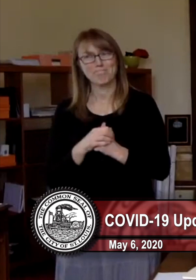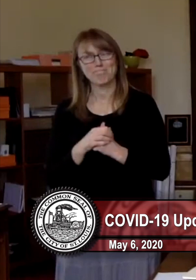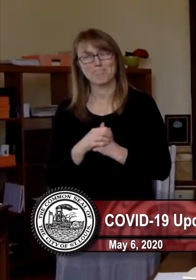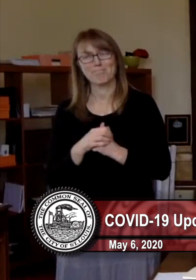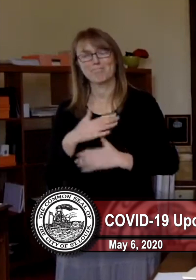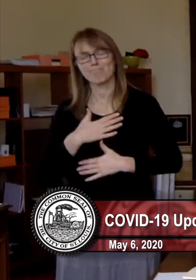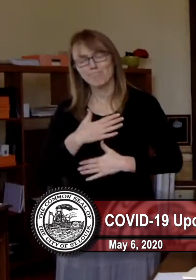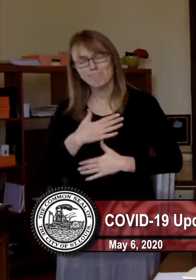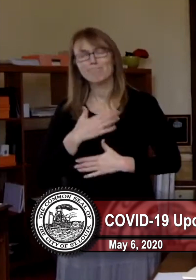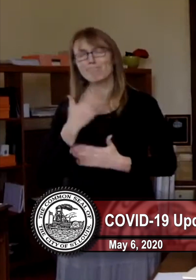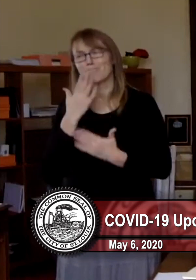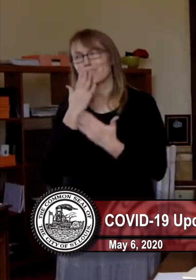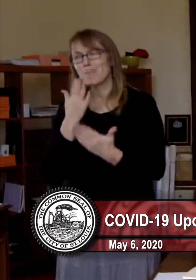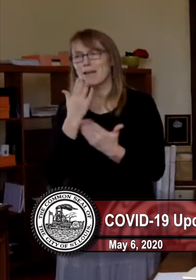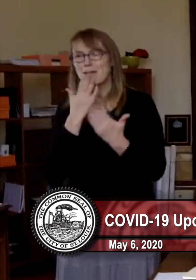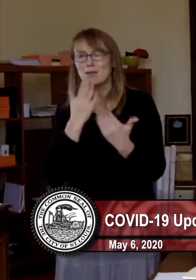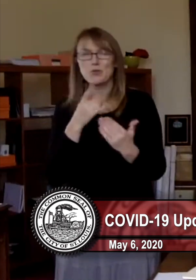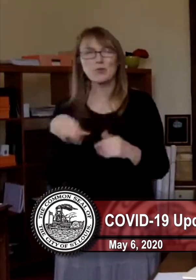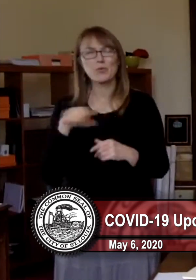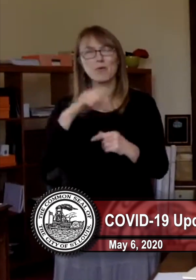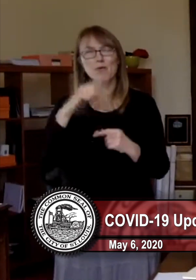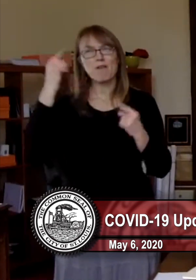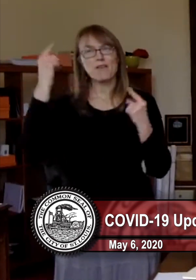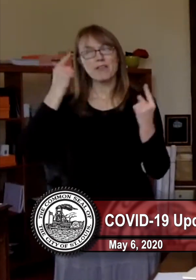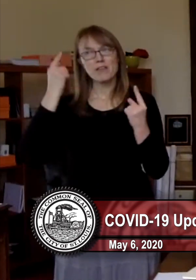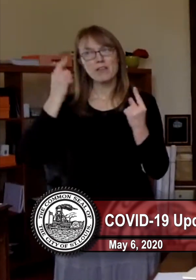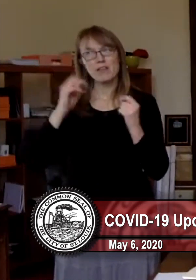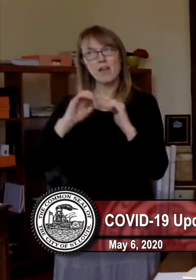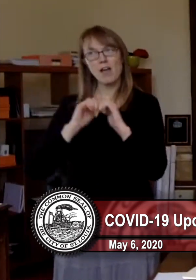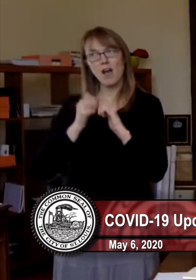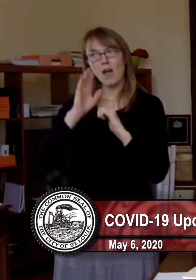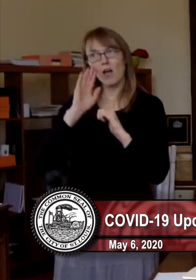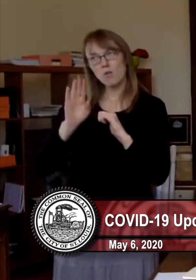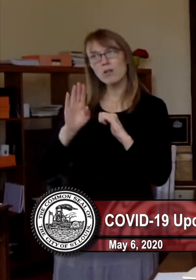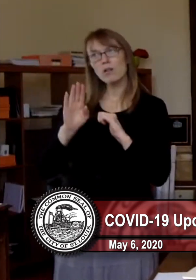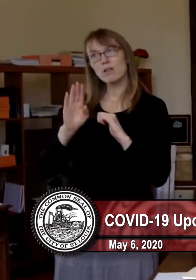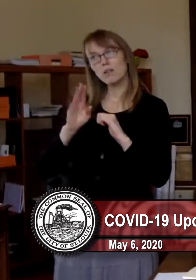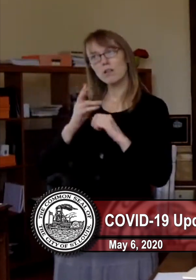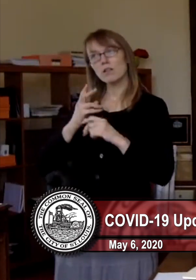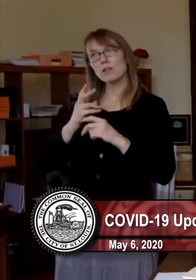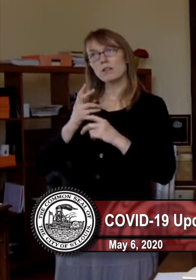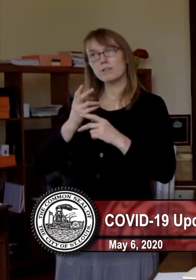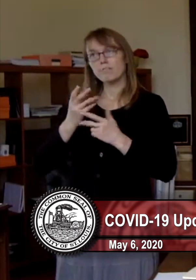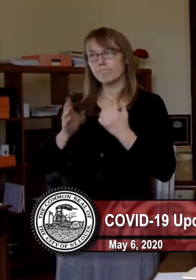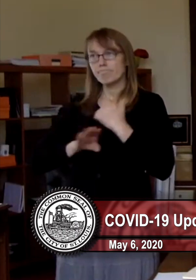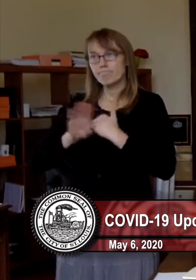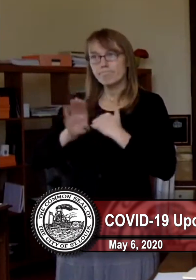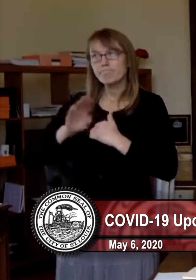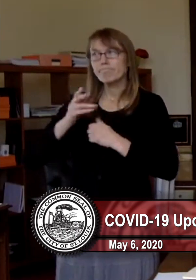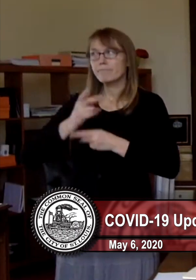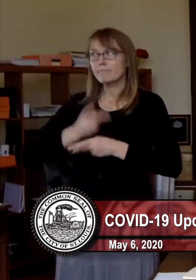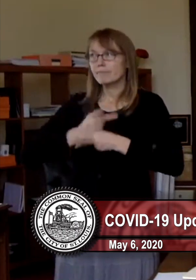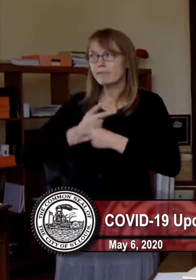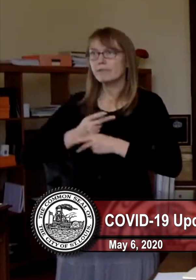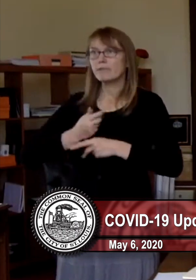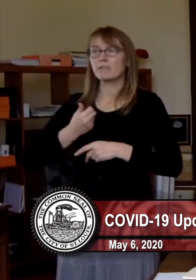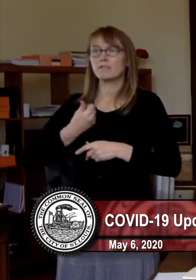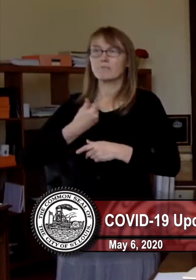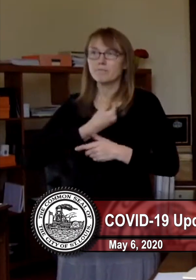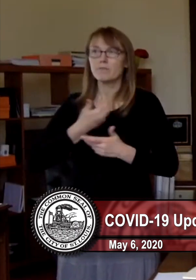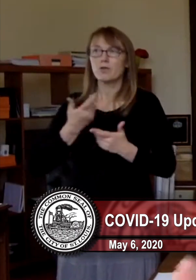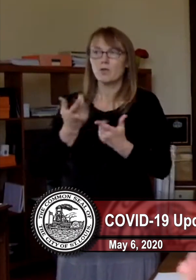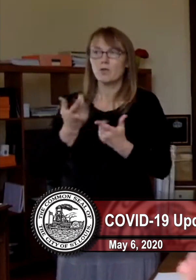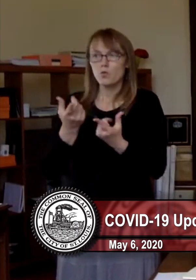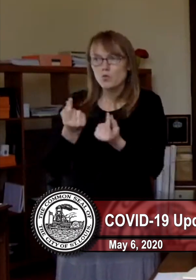appreciate your thoughtfulness about how you're going to act, conduct yourself,